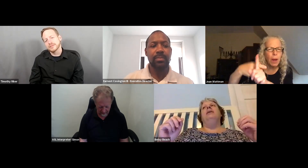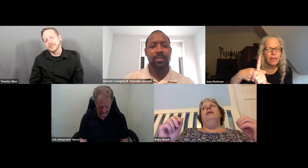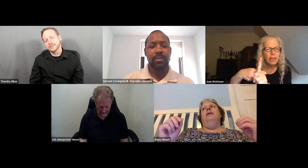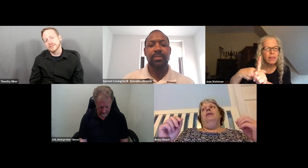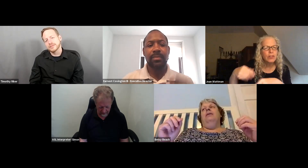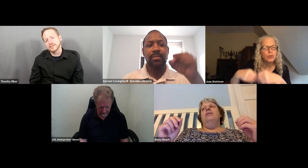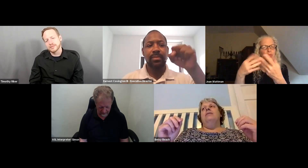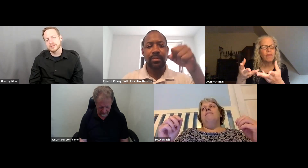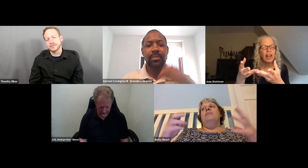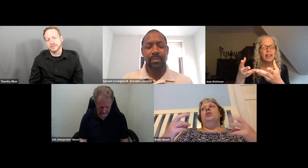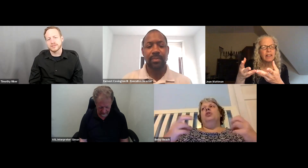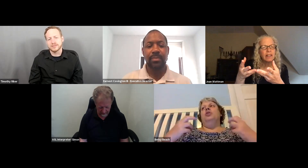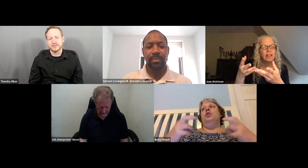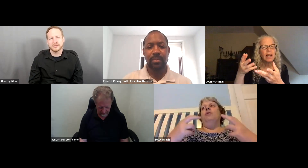provided